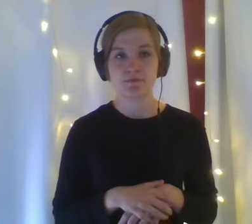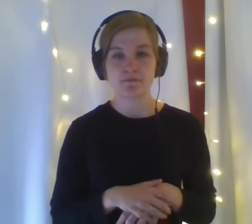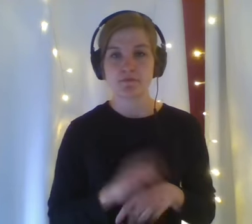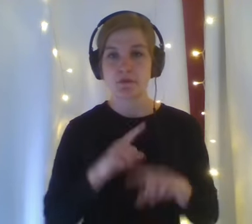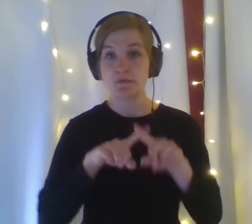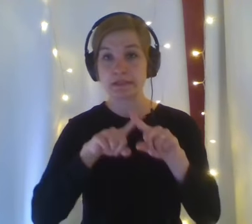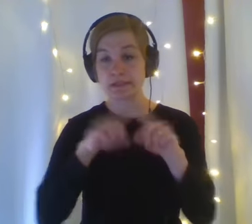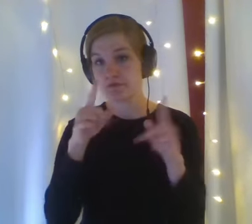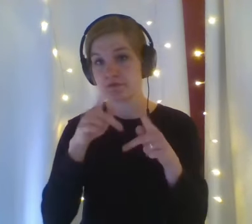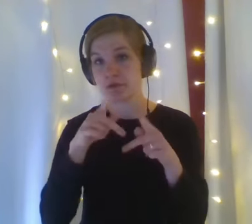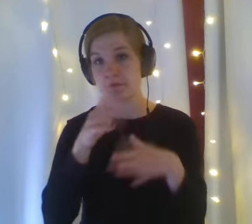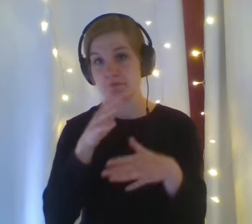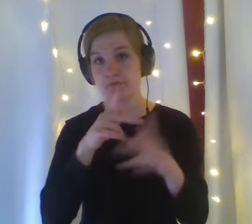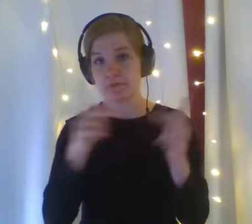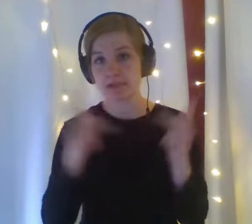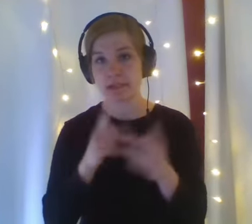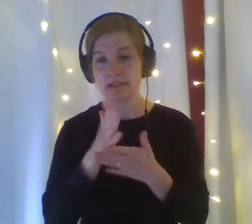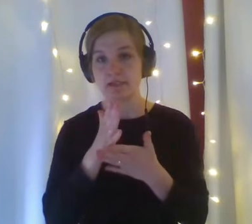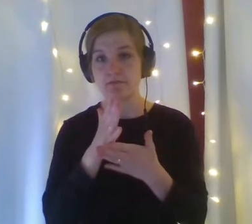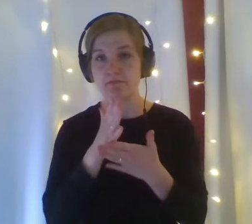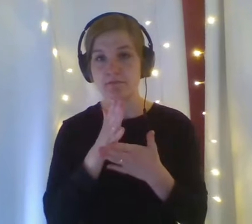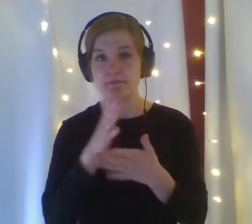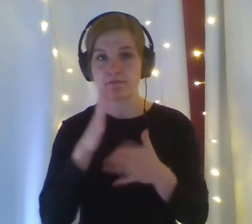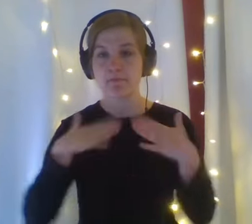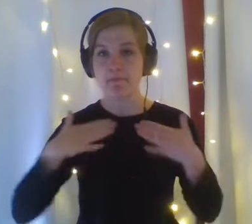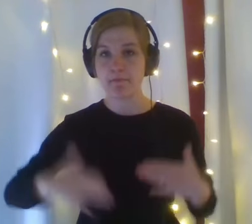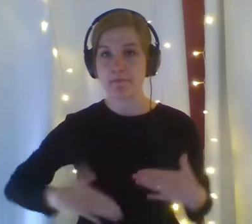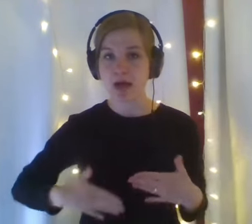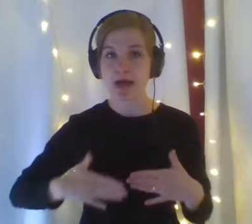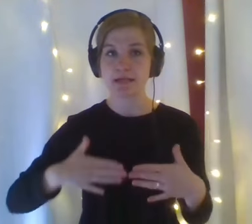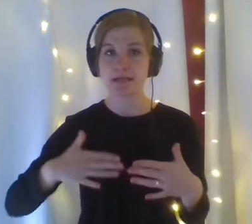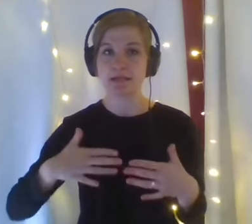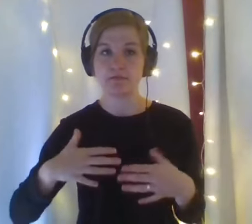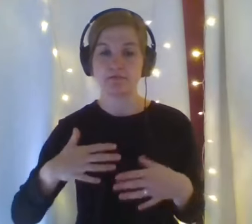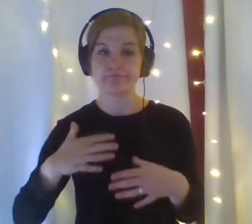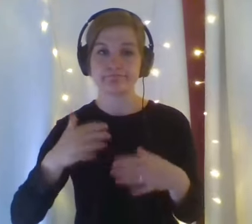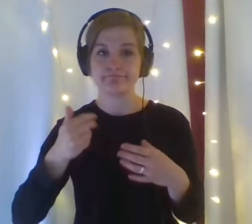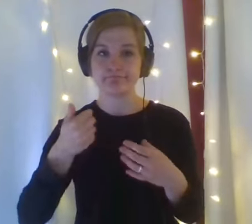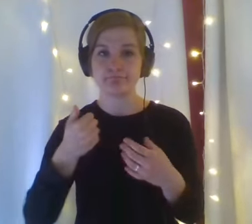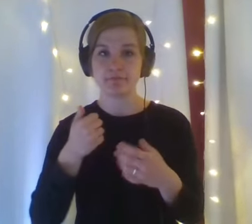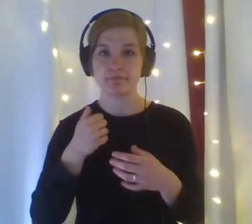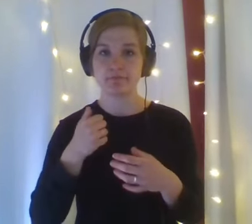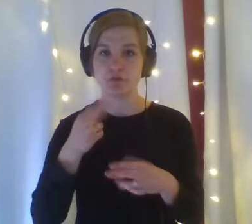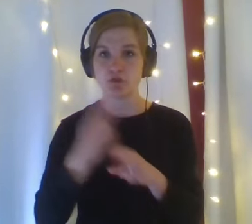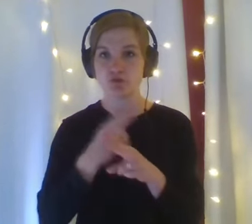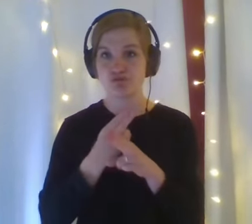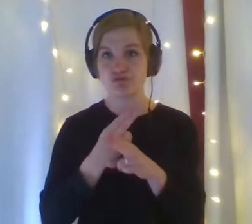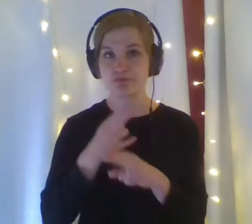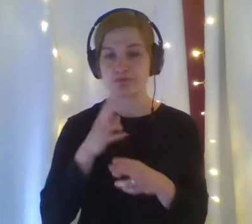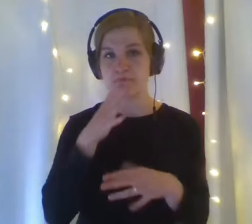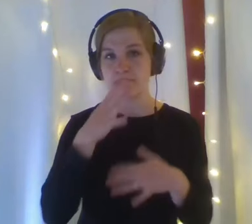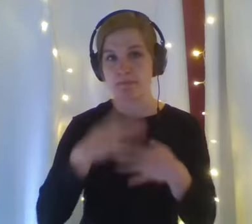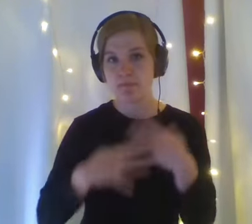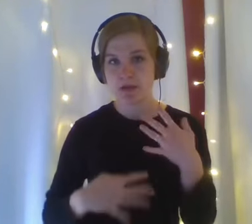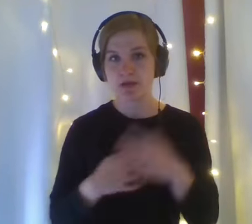up to the heart through structures known as venules or veins. So we really have two systems. We have an away system from the heart, and we have a